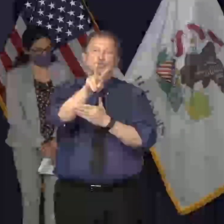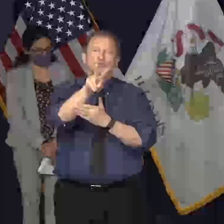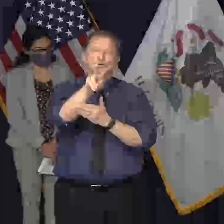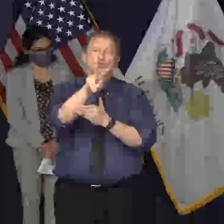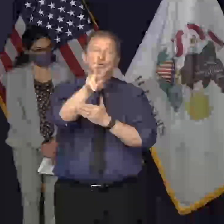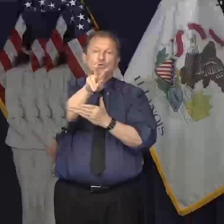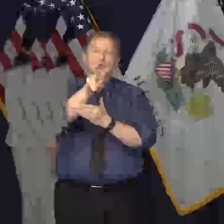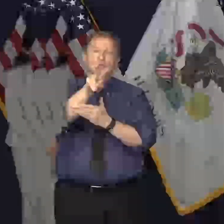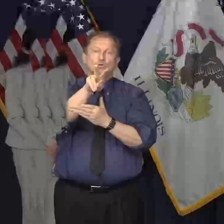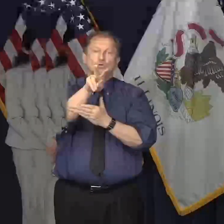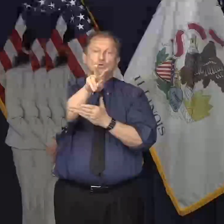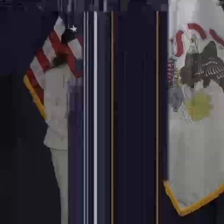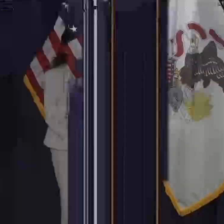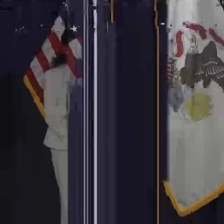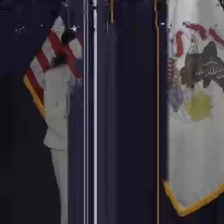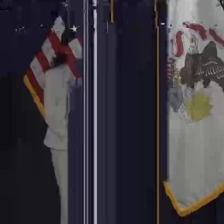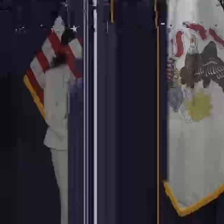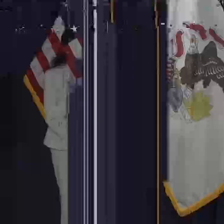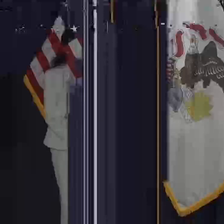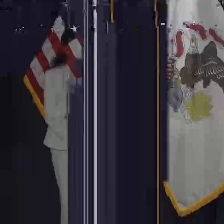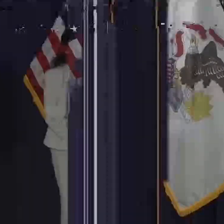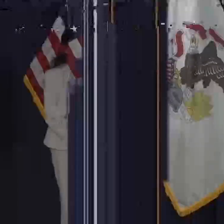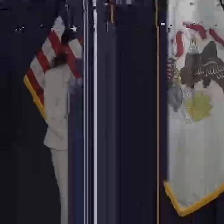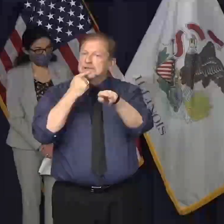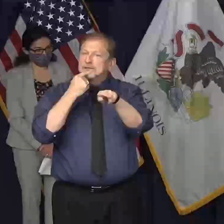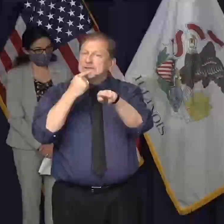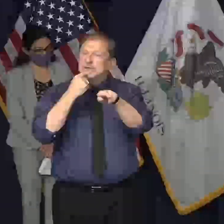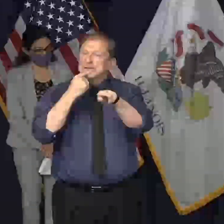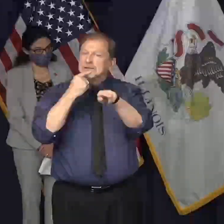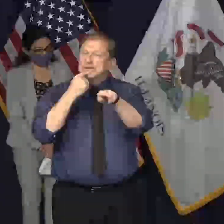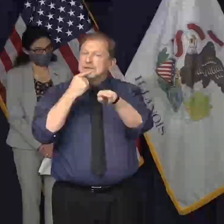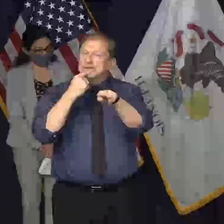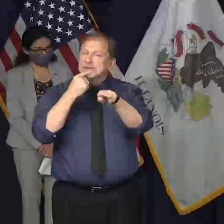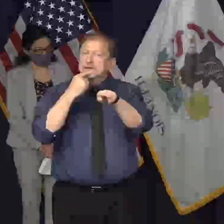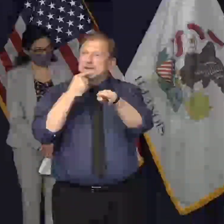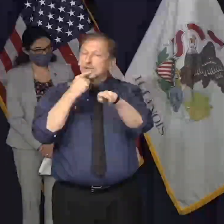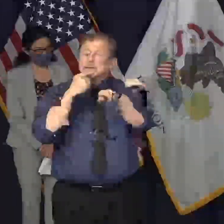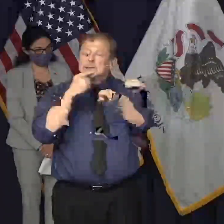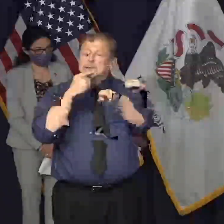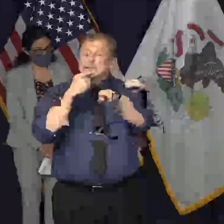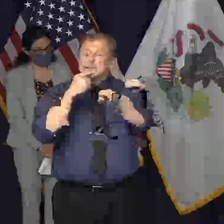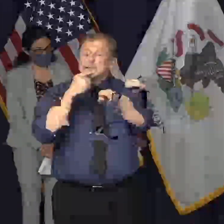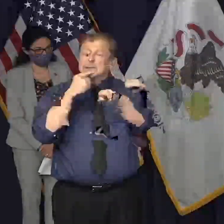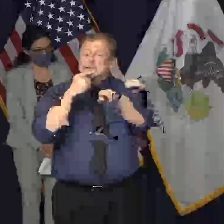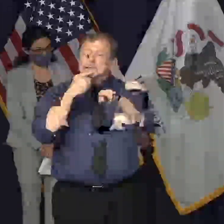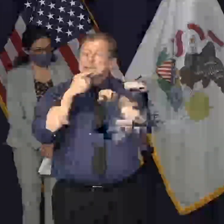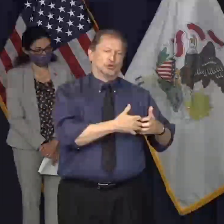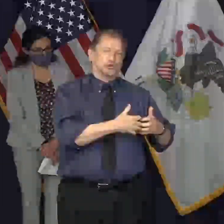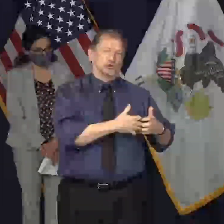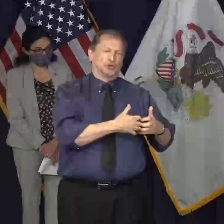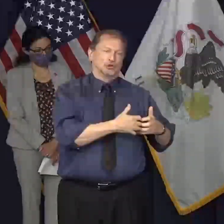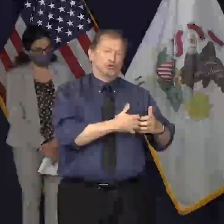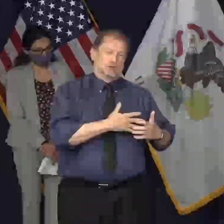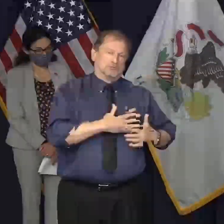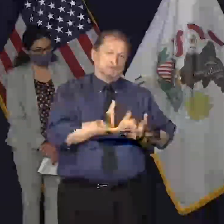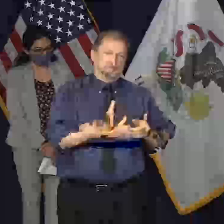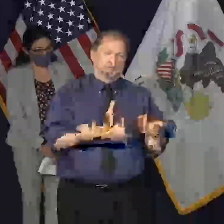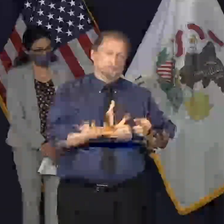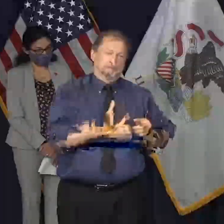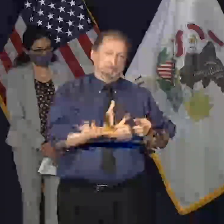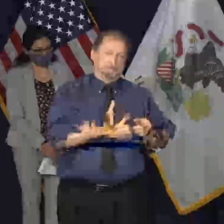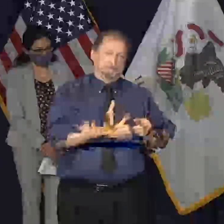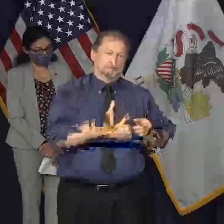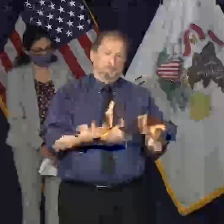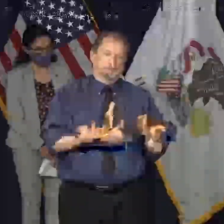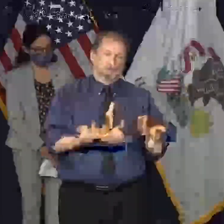1,231 are in the ICU, and 780 patients are currently on ventilators. I briefly touched on